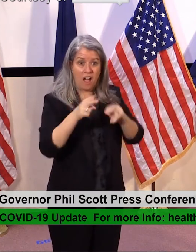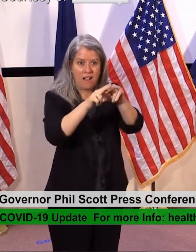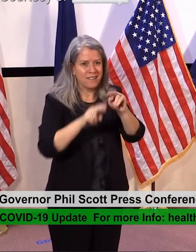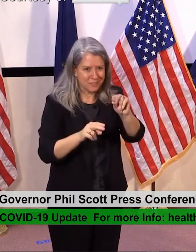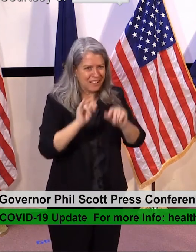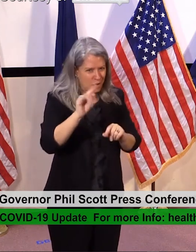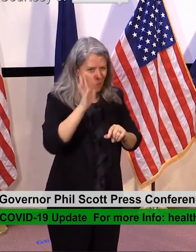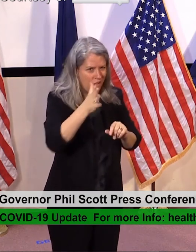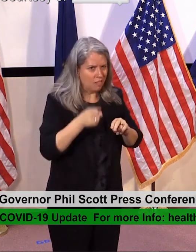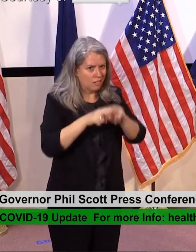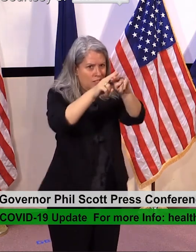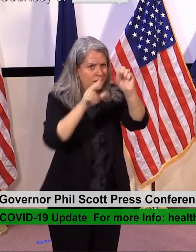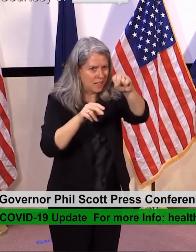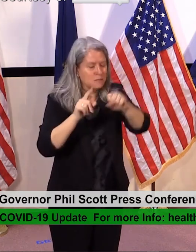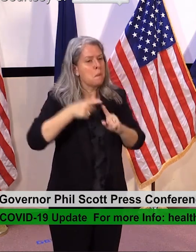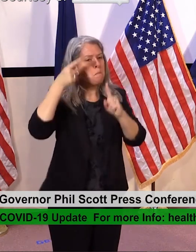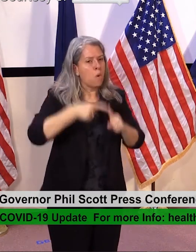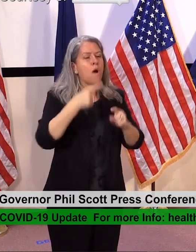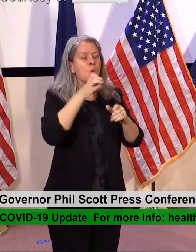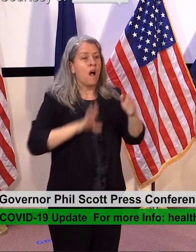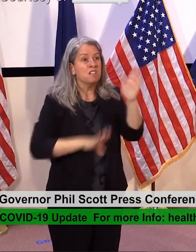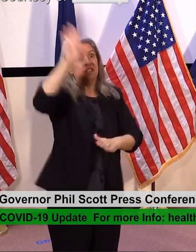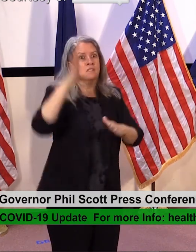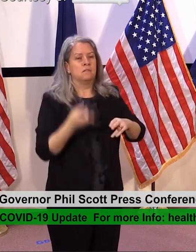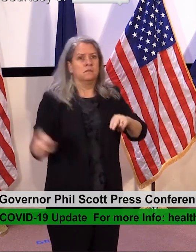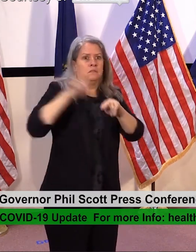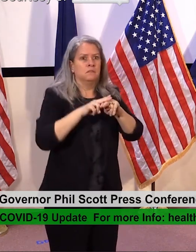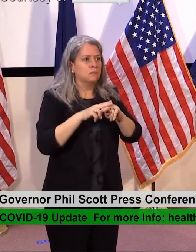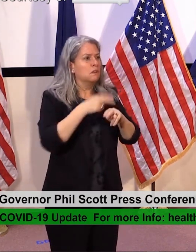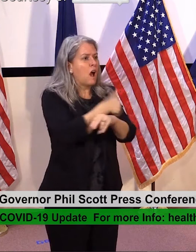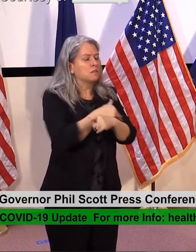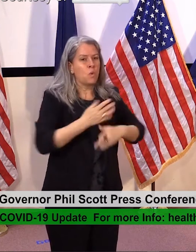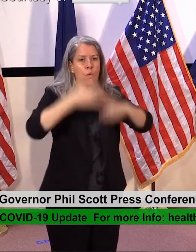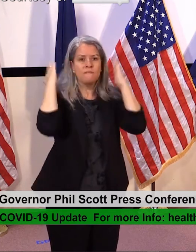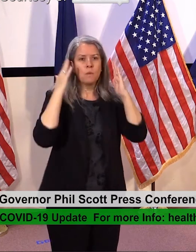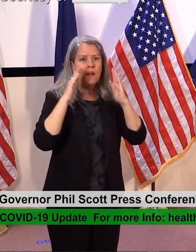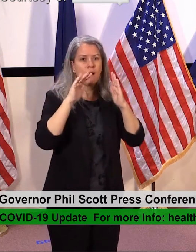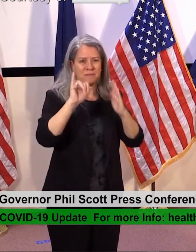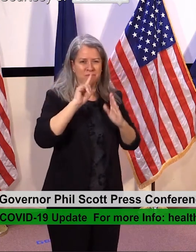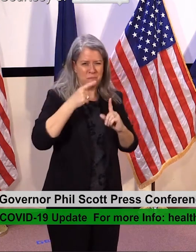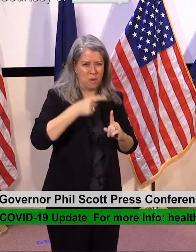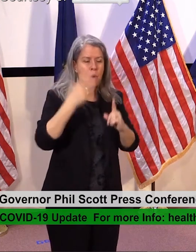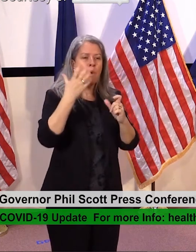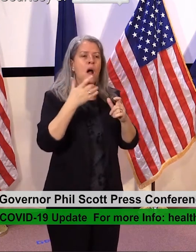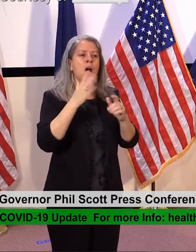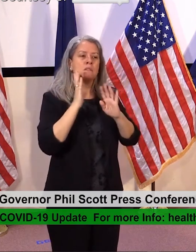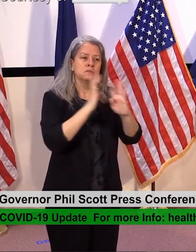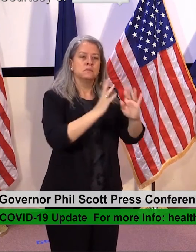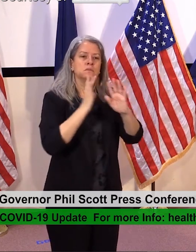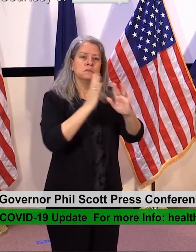our healthcare system. That's continues to be our goal, and that's why we've taken a lot of the actions that we've taken thus